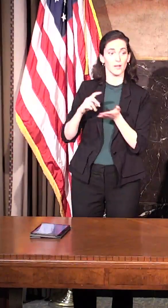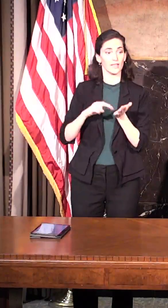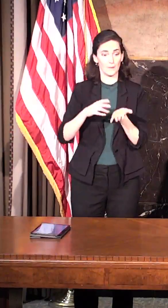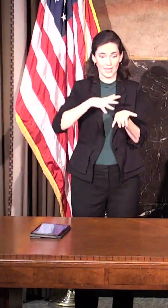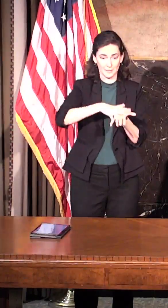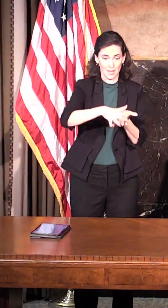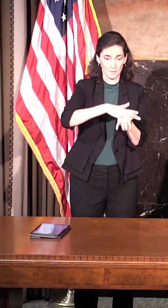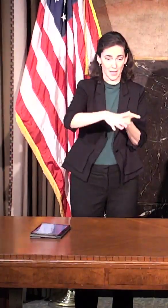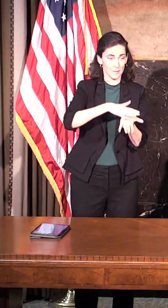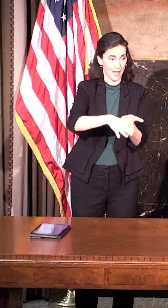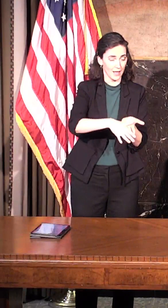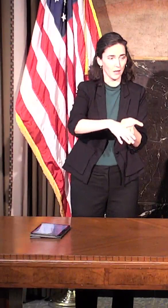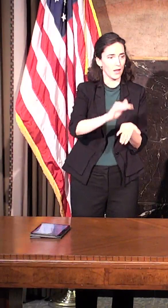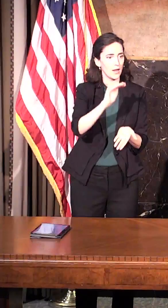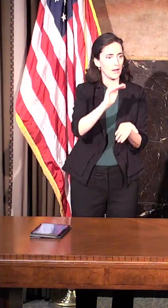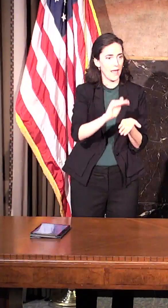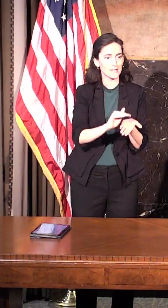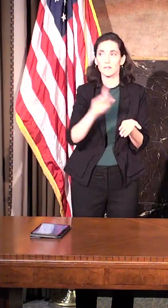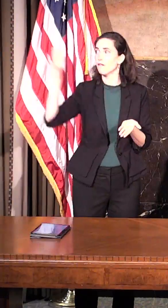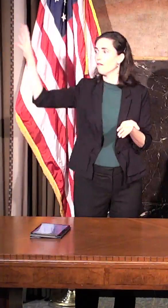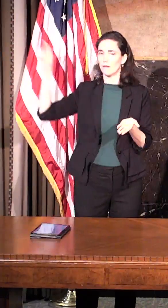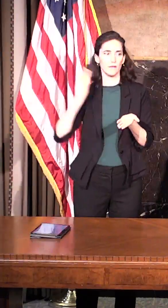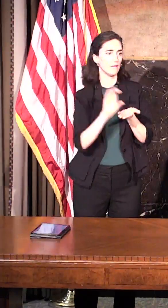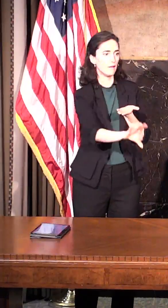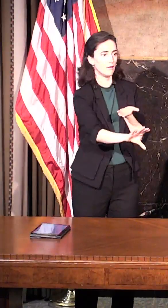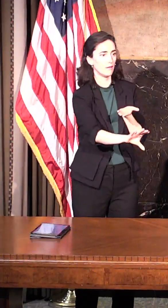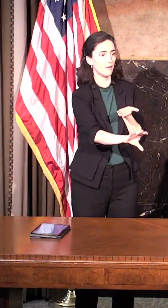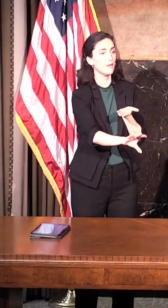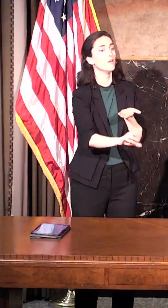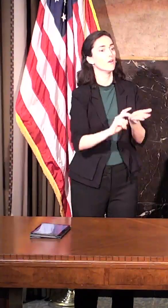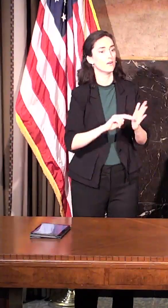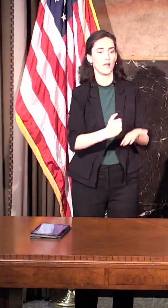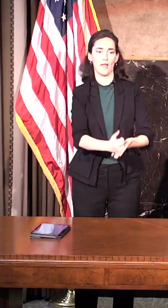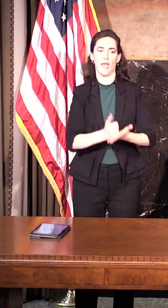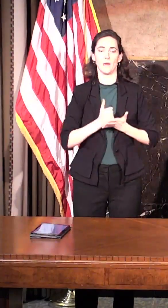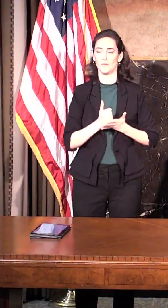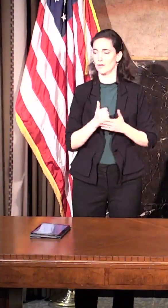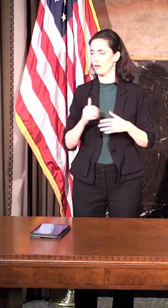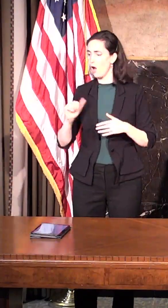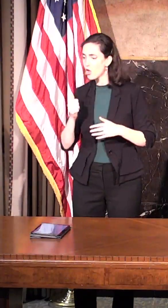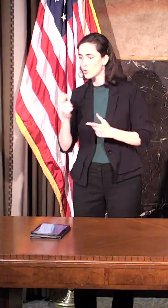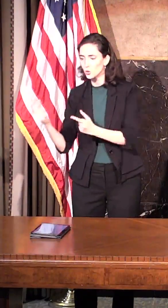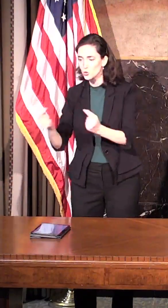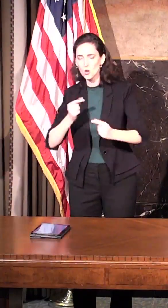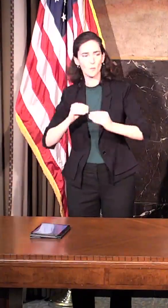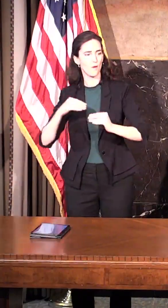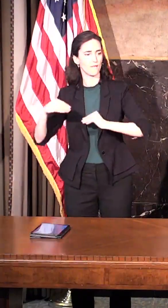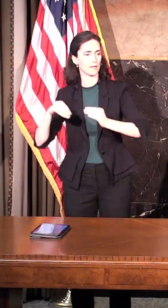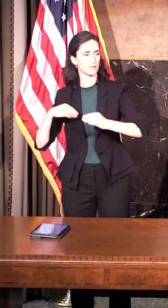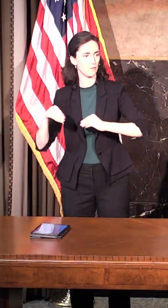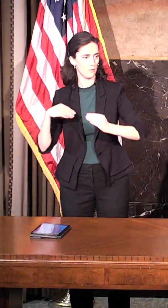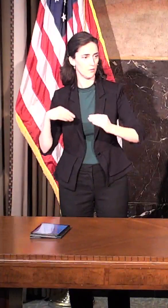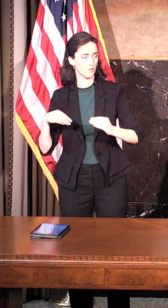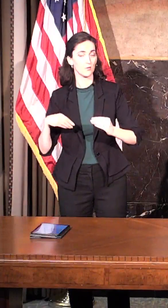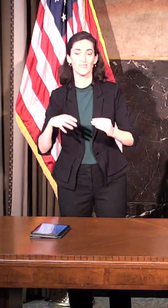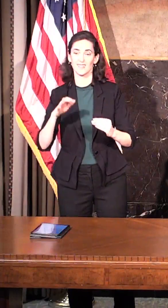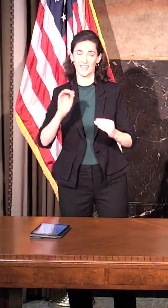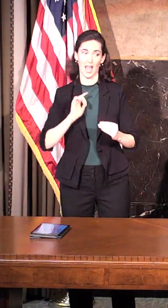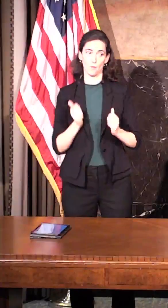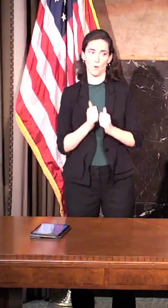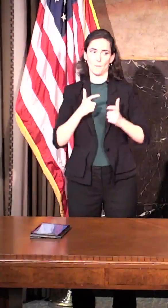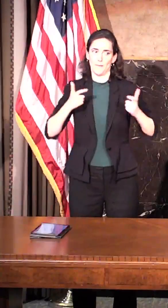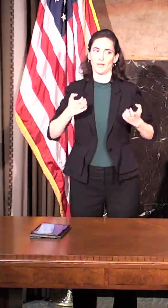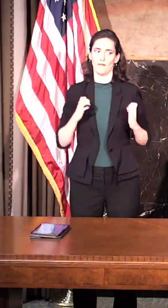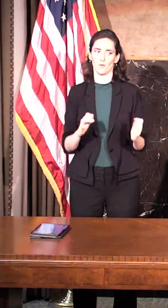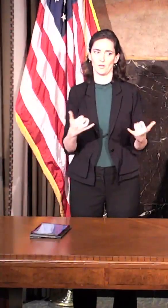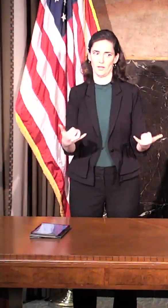that the state incurs in that program, it provides a tremendous amount of flexibility. And so that is the biggest effort. Now, I will